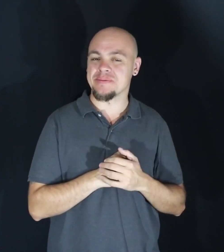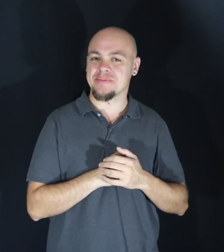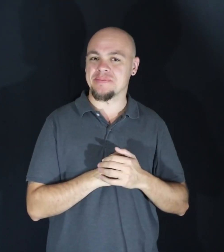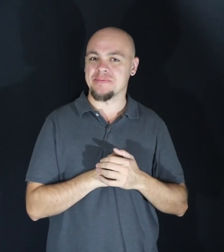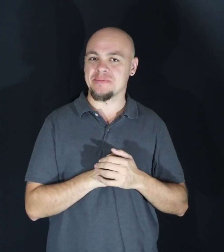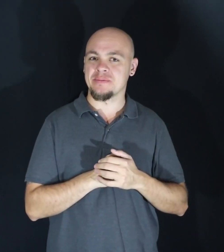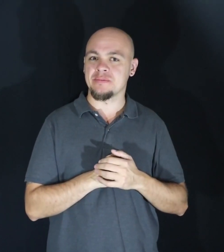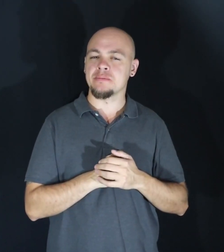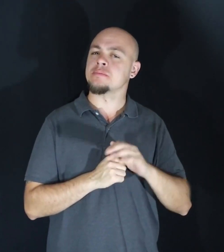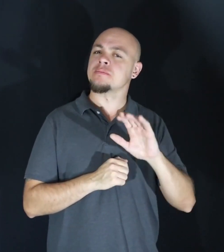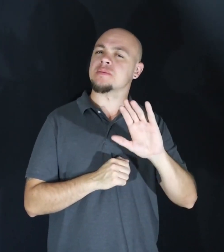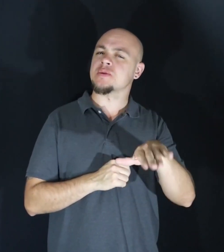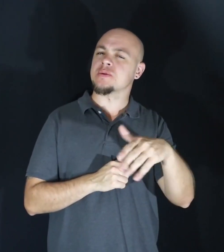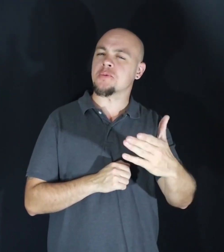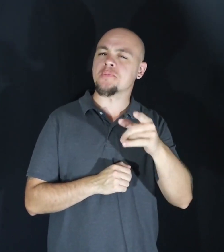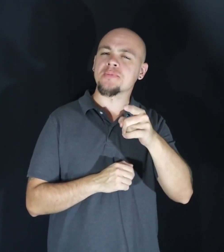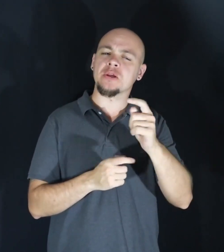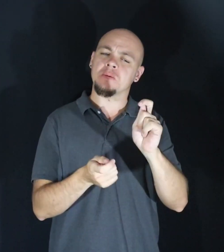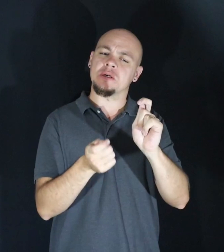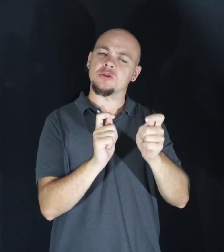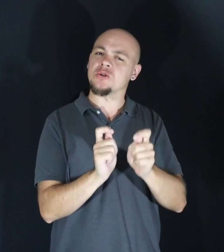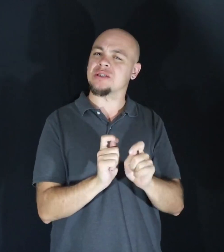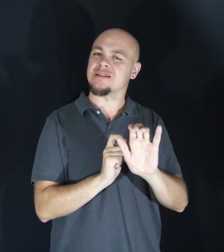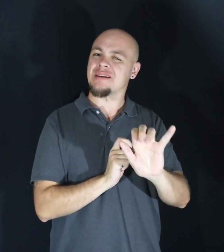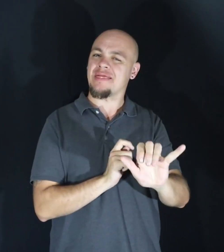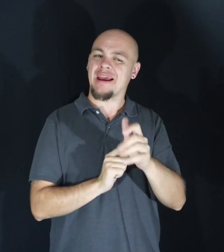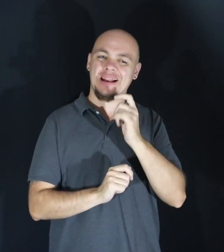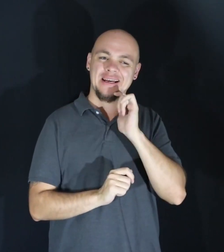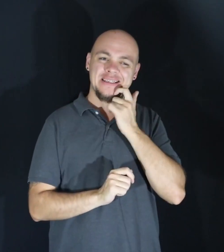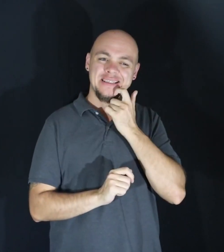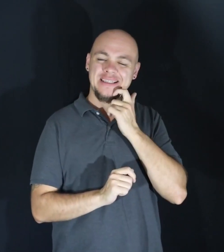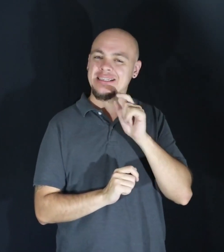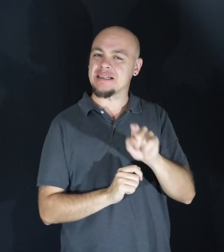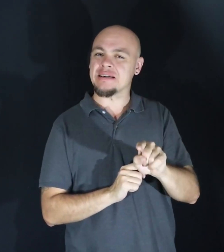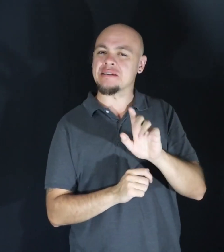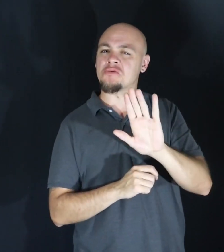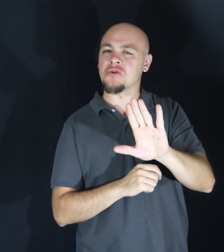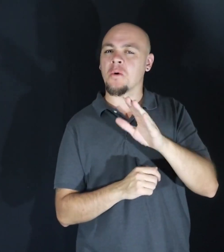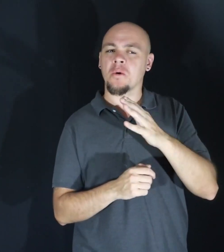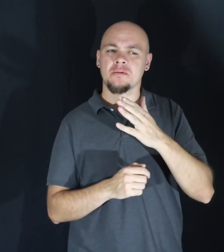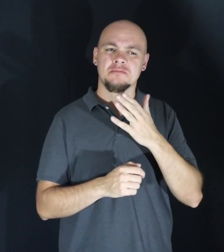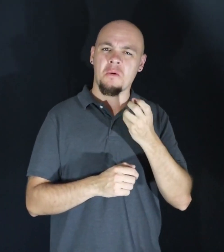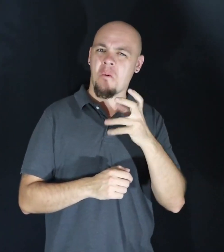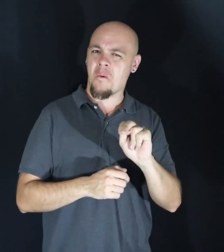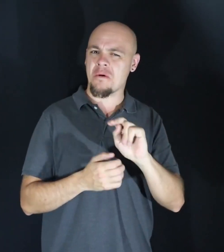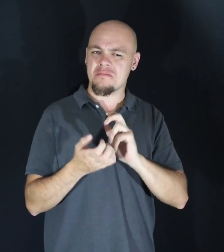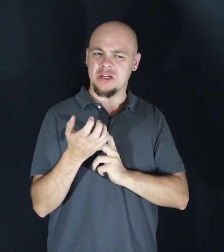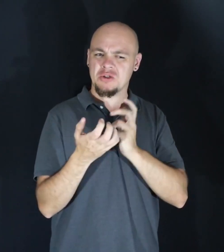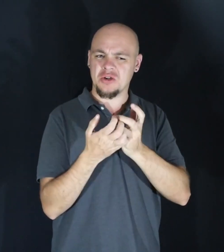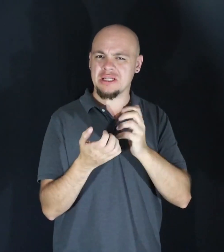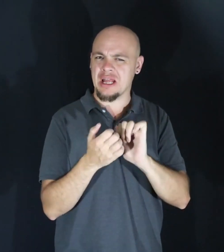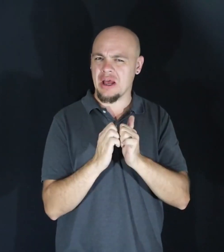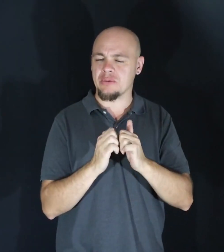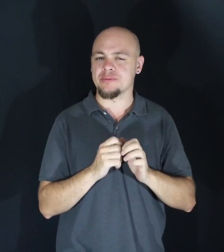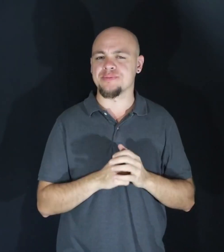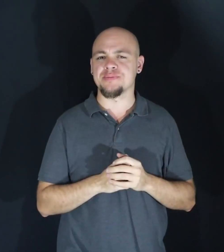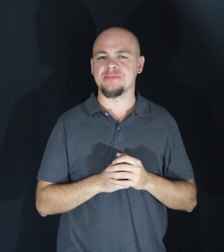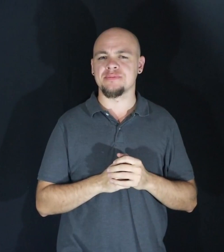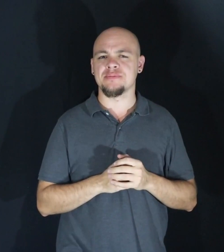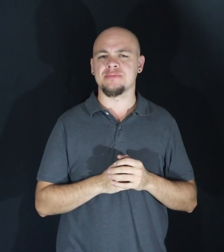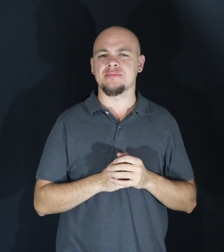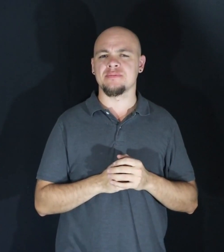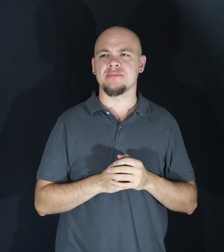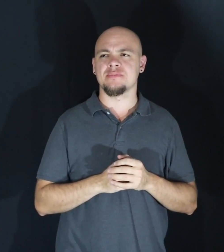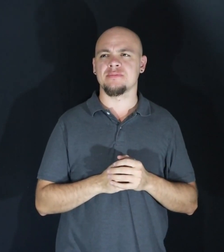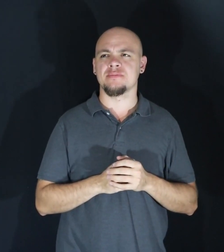So, how do you adjust to the intensity, the harmony of your own intensity? So, how do you adjust